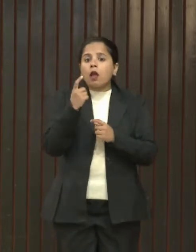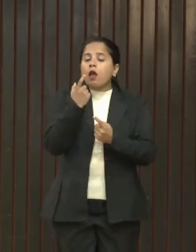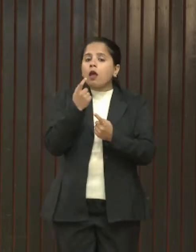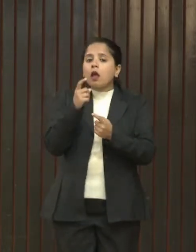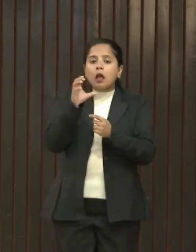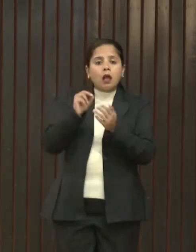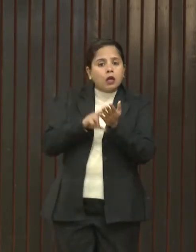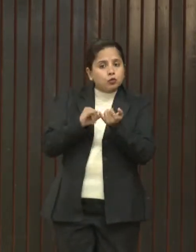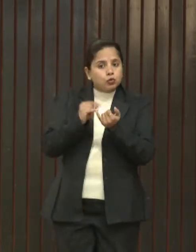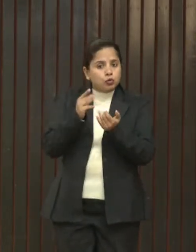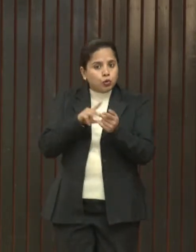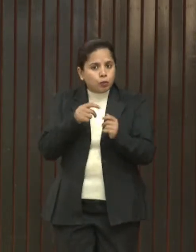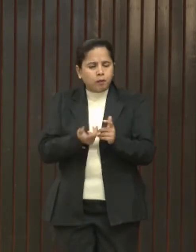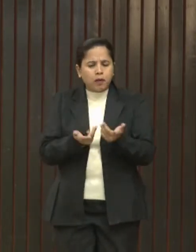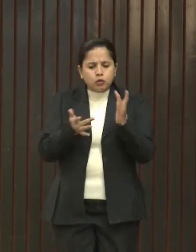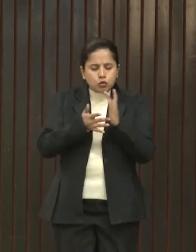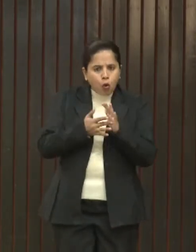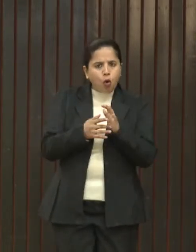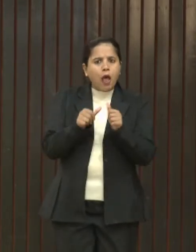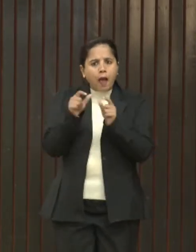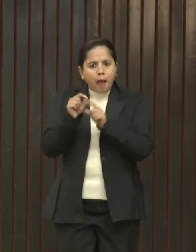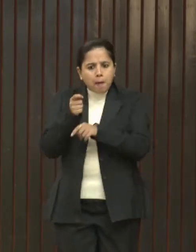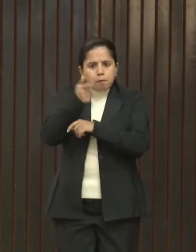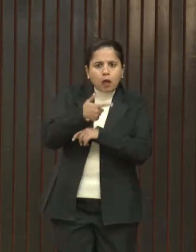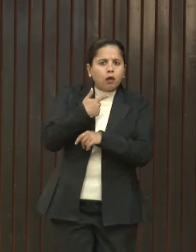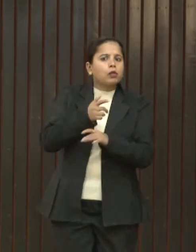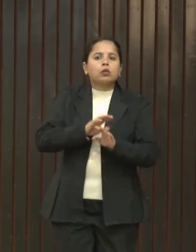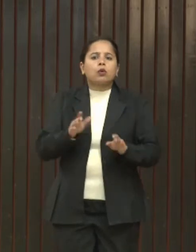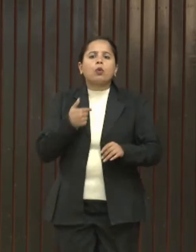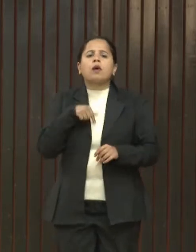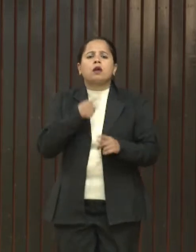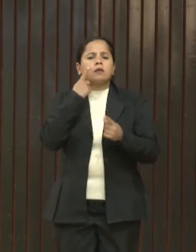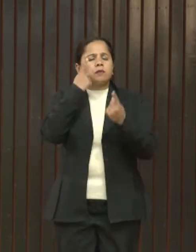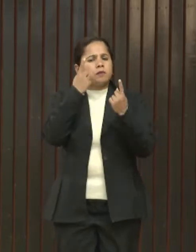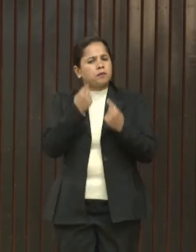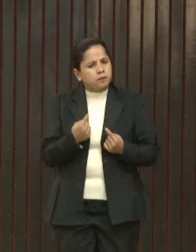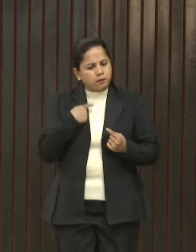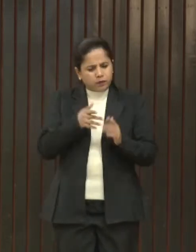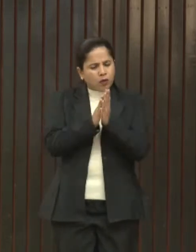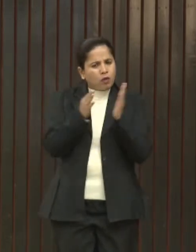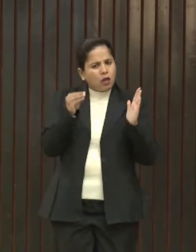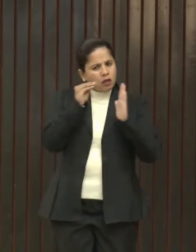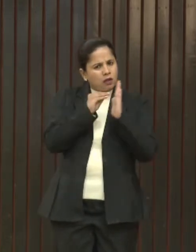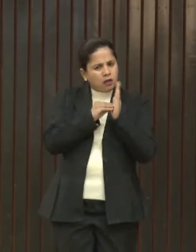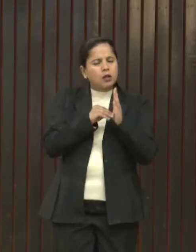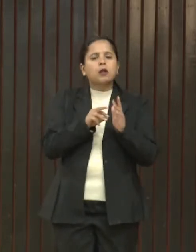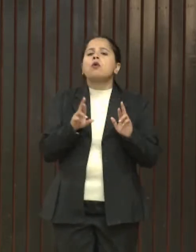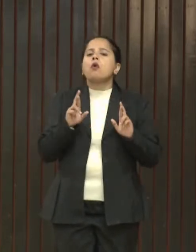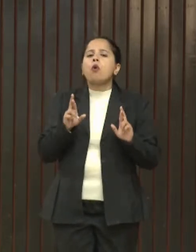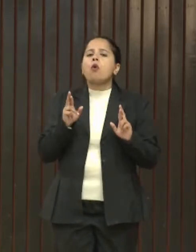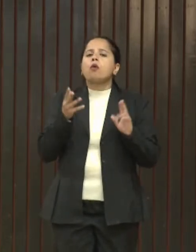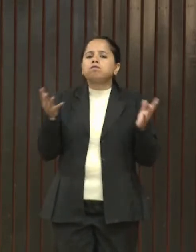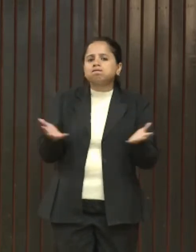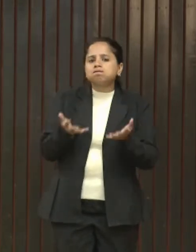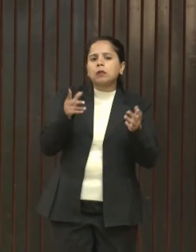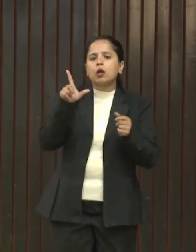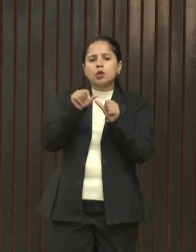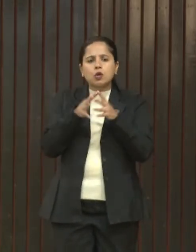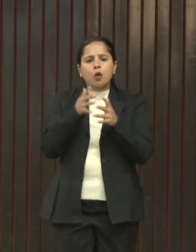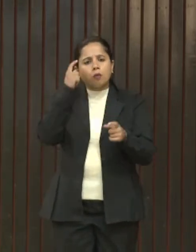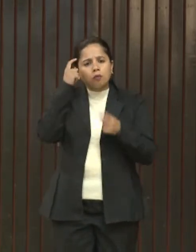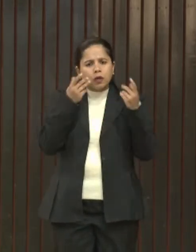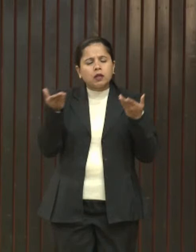digital payment apps. So this is an area where, that we examine in our briefing book, where we hope to encourage lawmakers to think